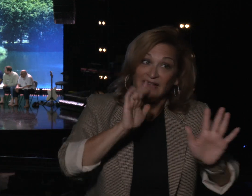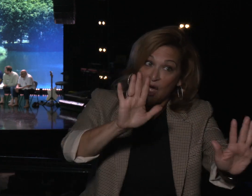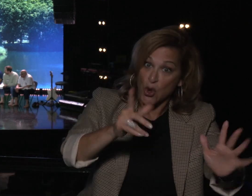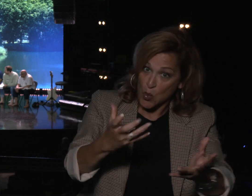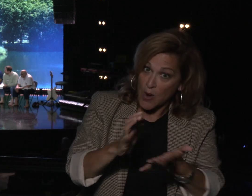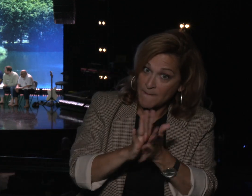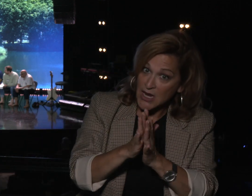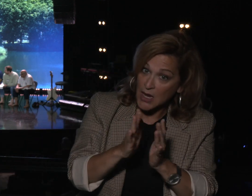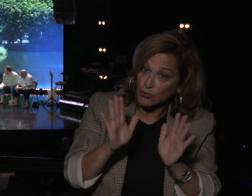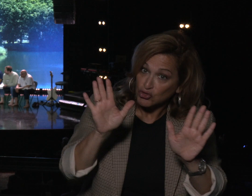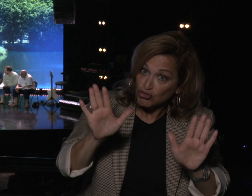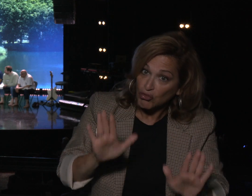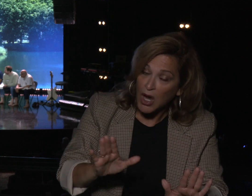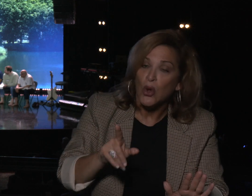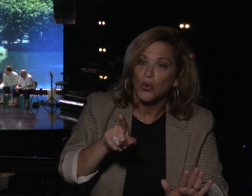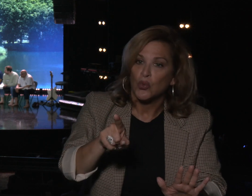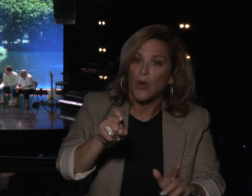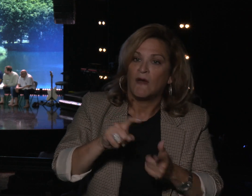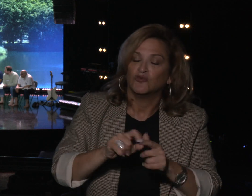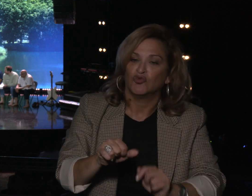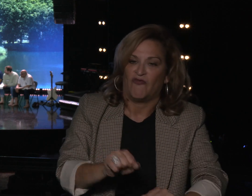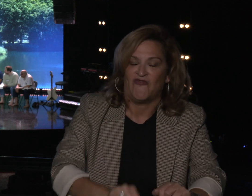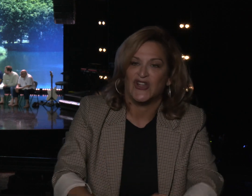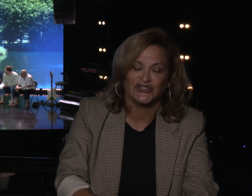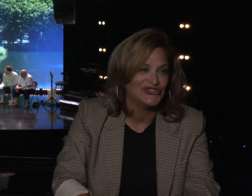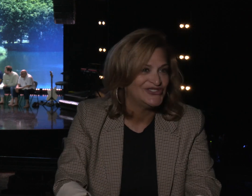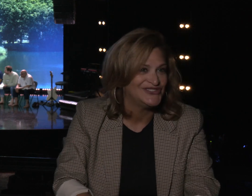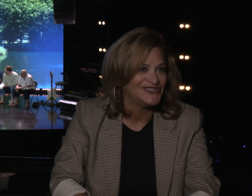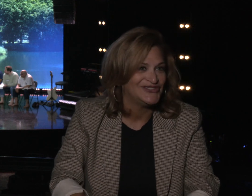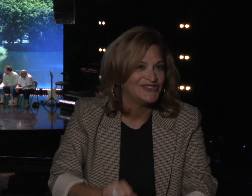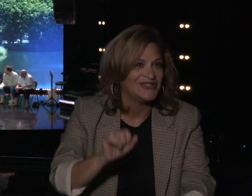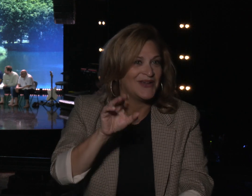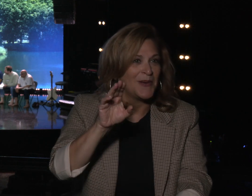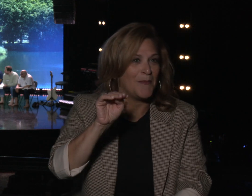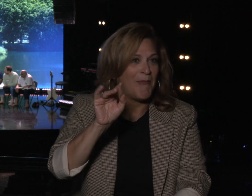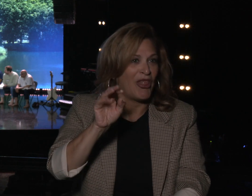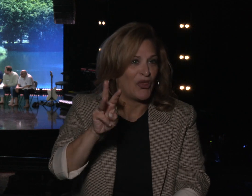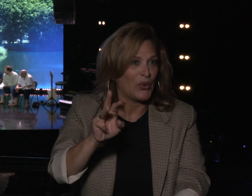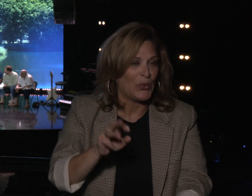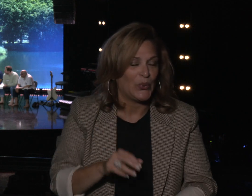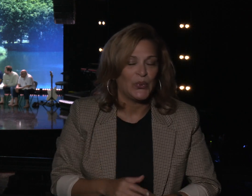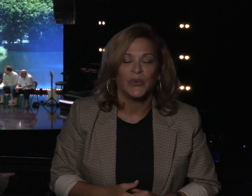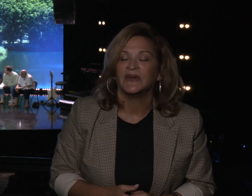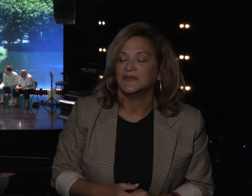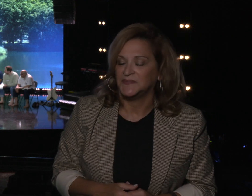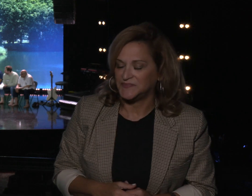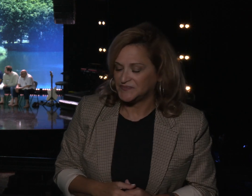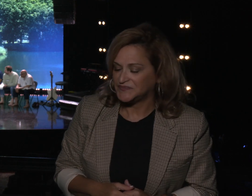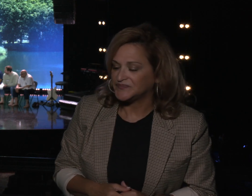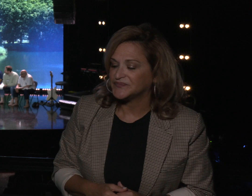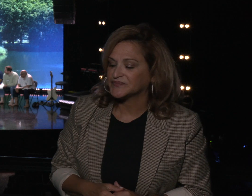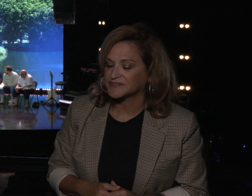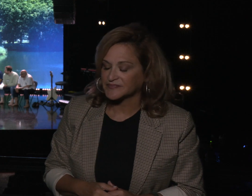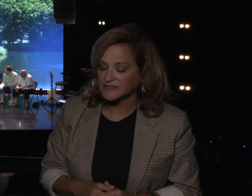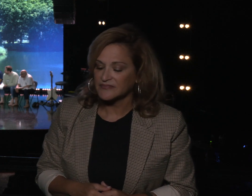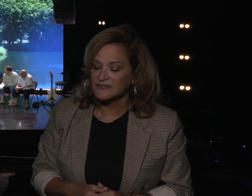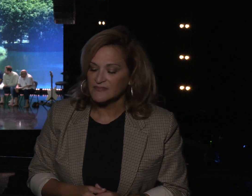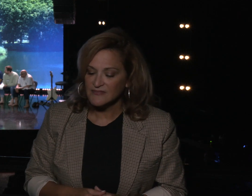do, Matthew. So he washes Matthew's foot, washes his other foot.